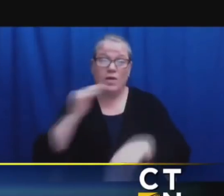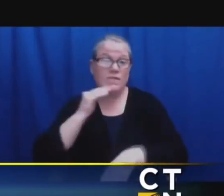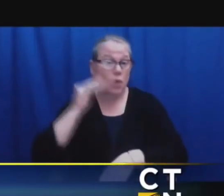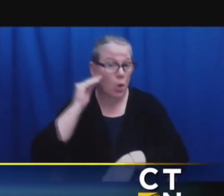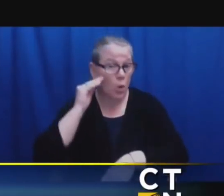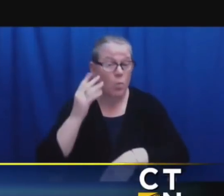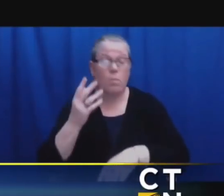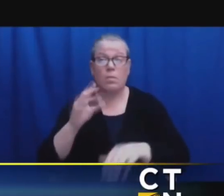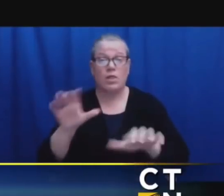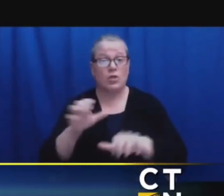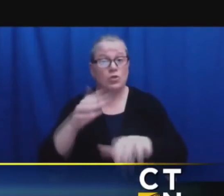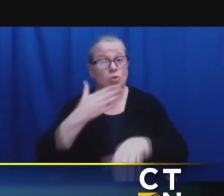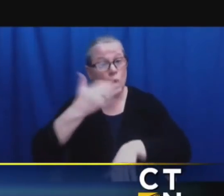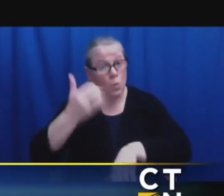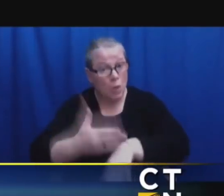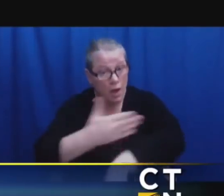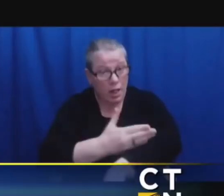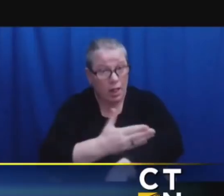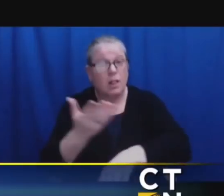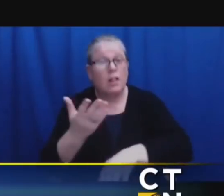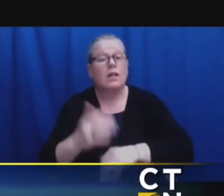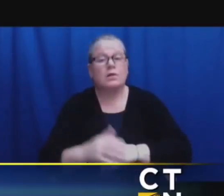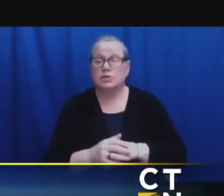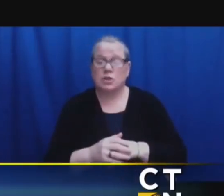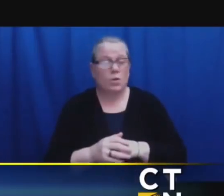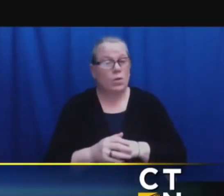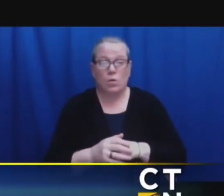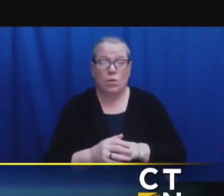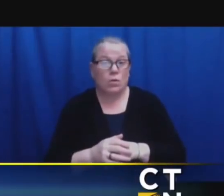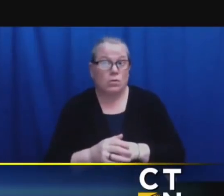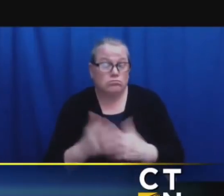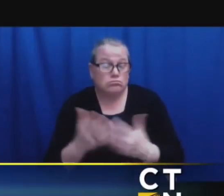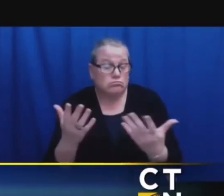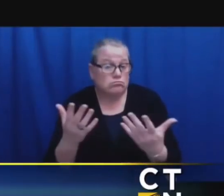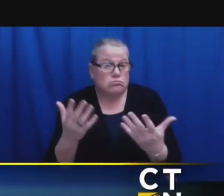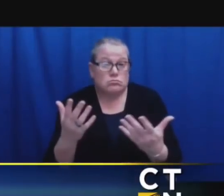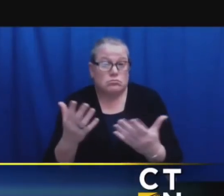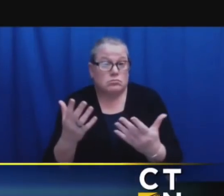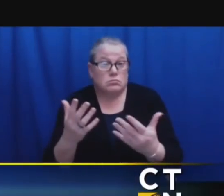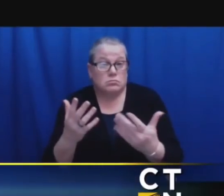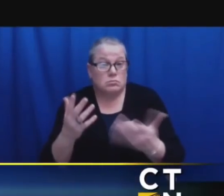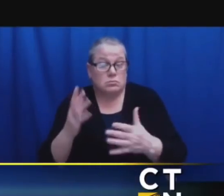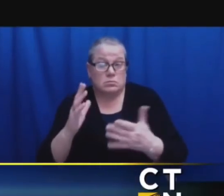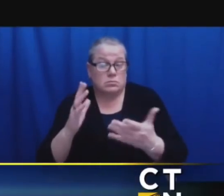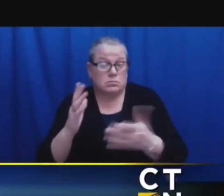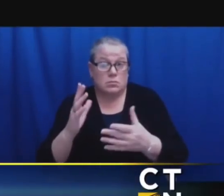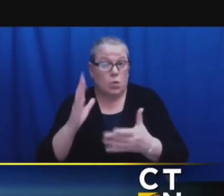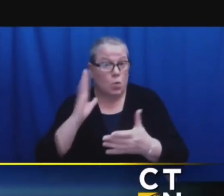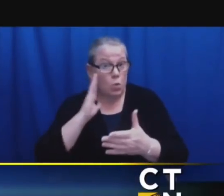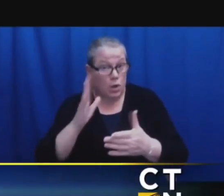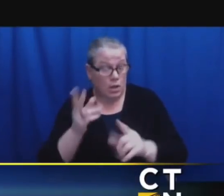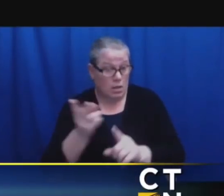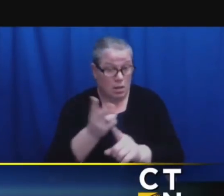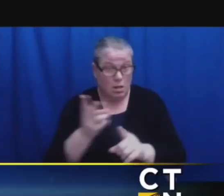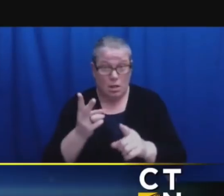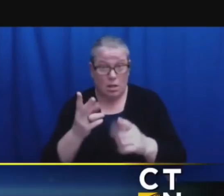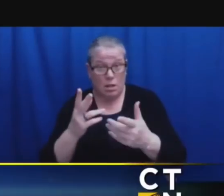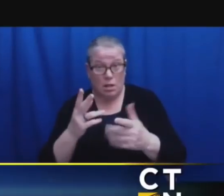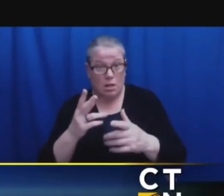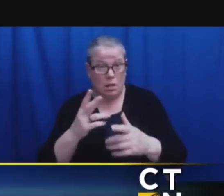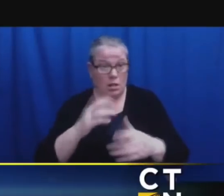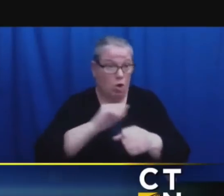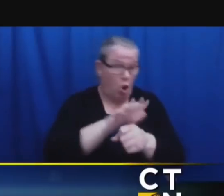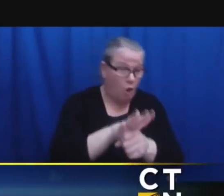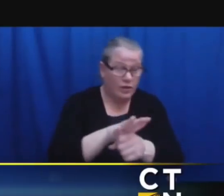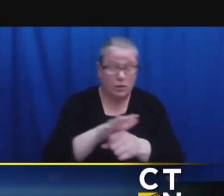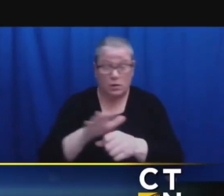So I don't know exactly if there's going to be a relationship between the two, but I